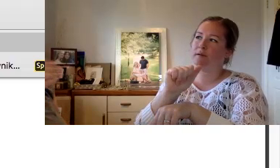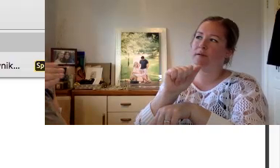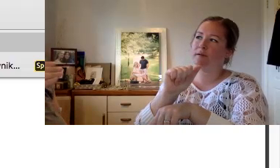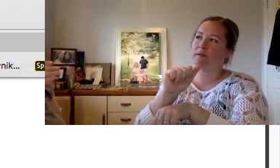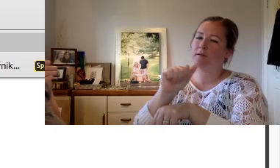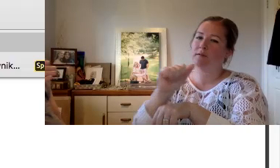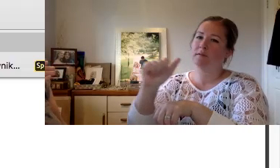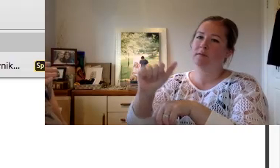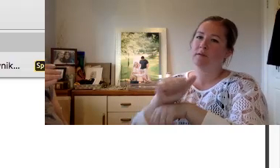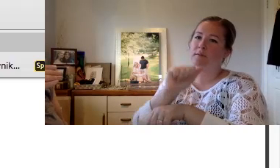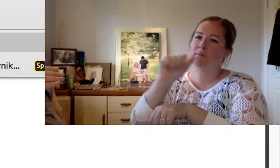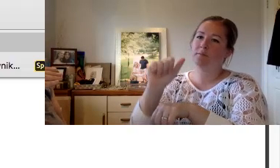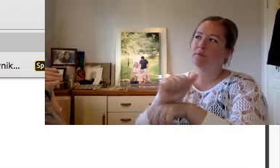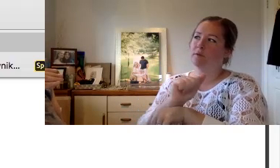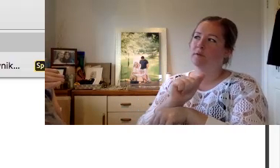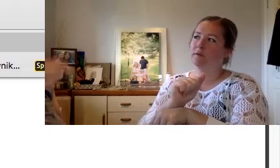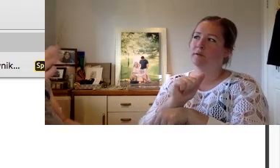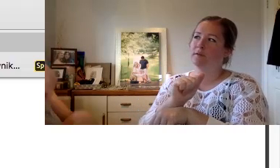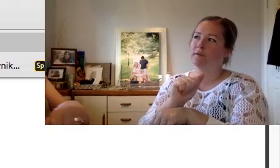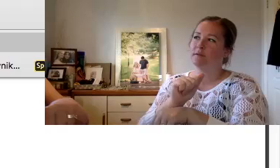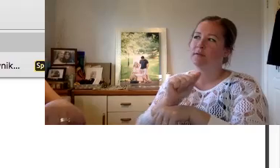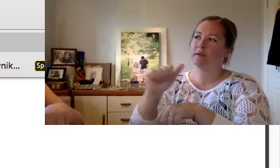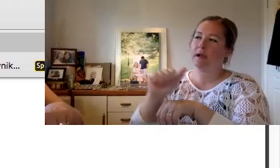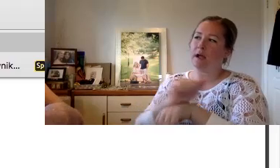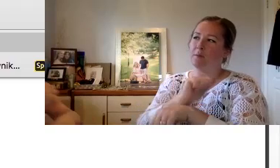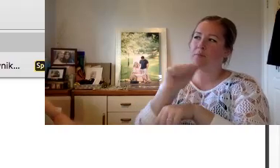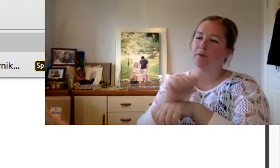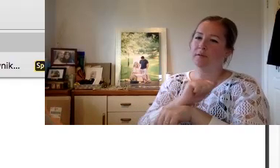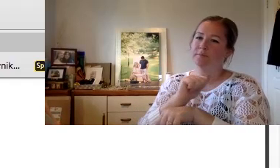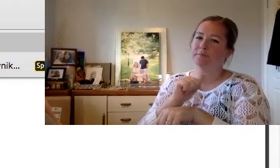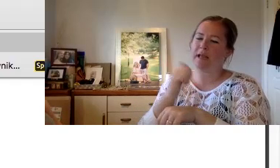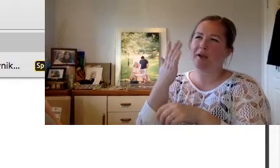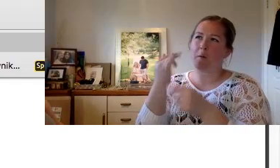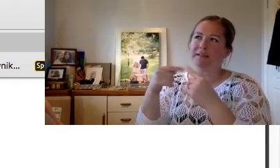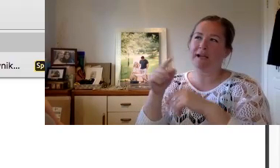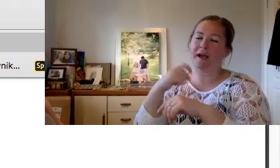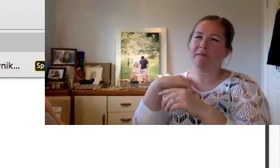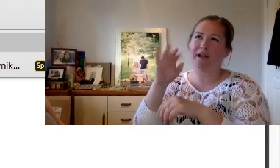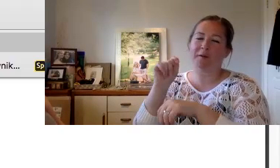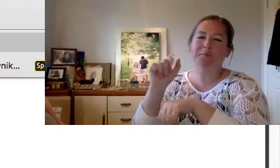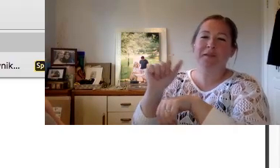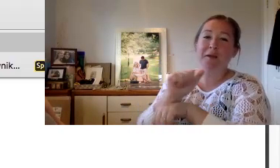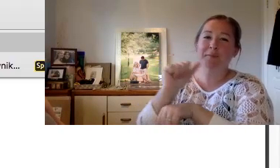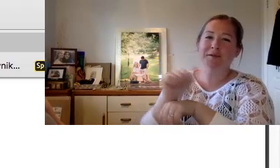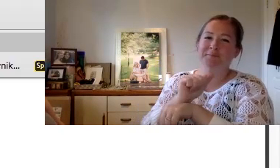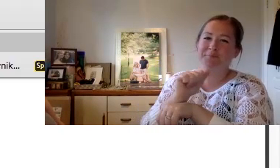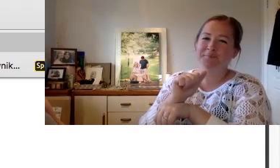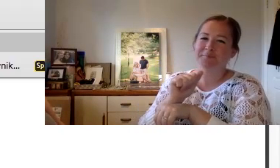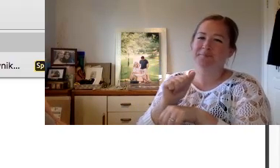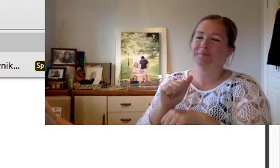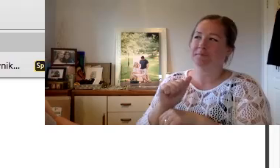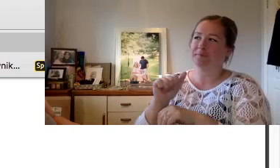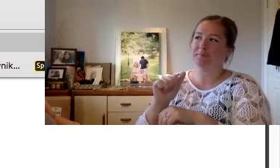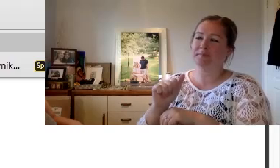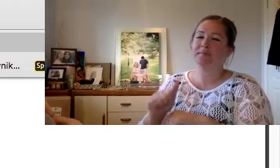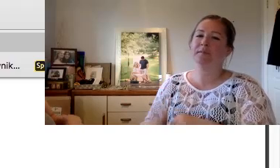Alphabetical order, we're going through all the provinces, starting with Alberta. Alberta. I don't know why that sign is like that,